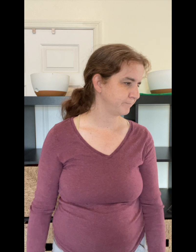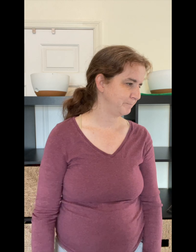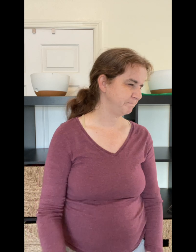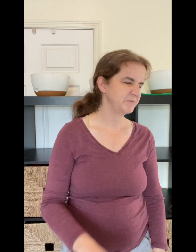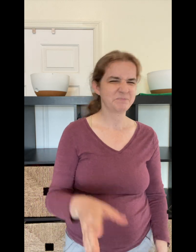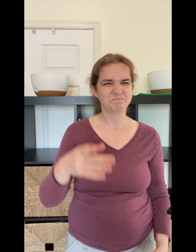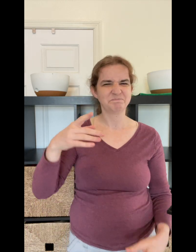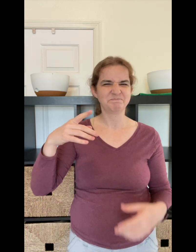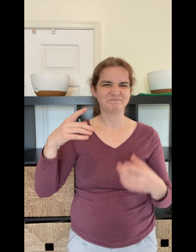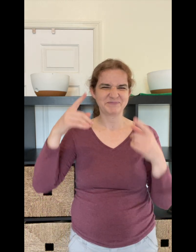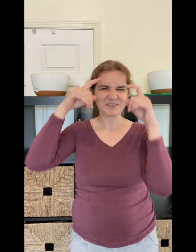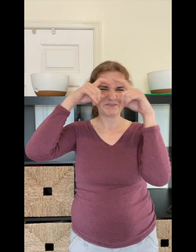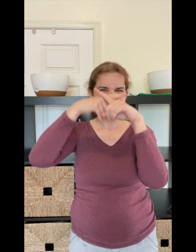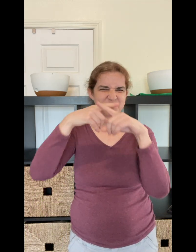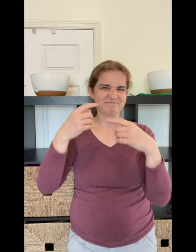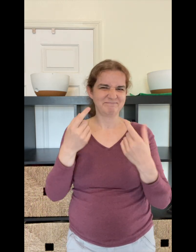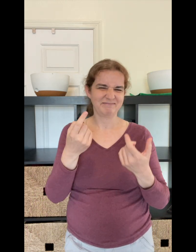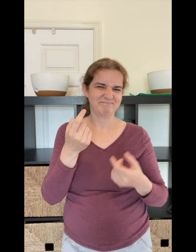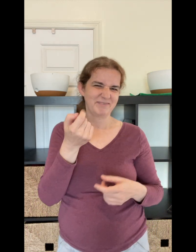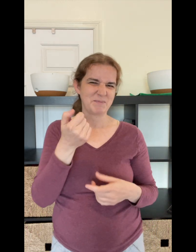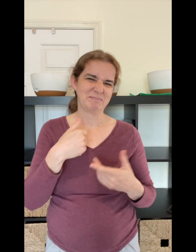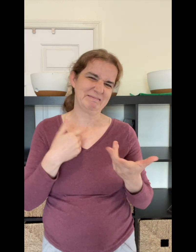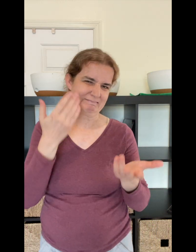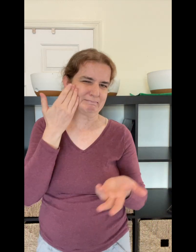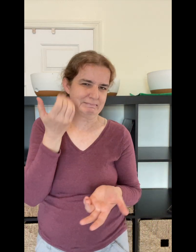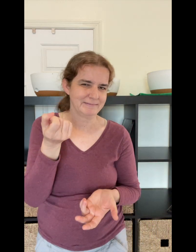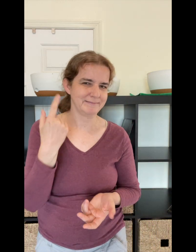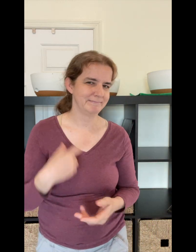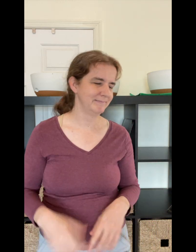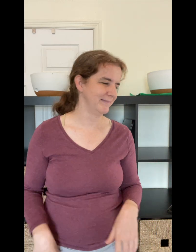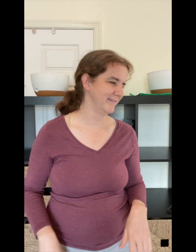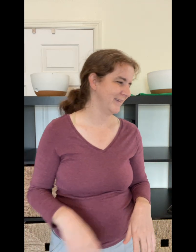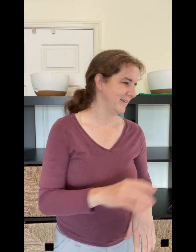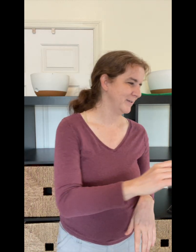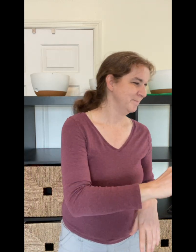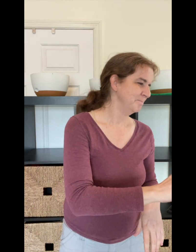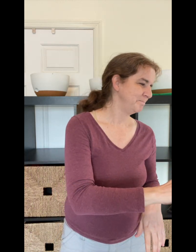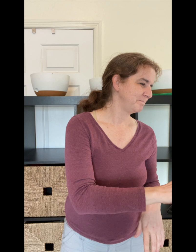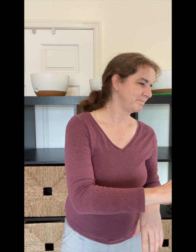confident in that. It's confusing. I know it's confusing.